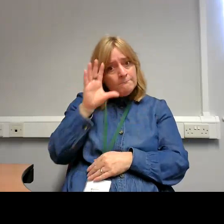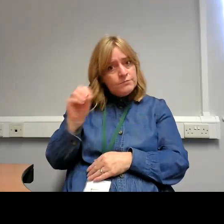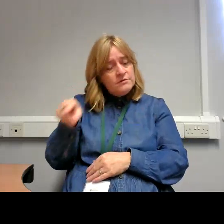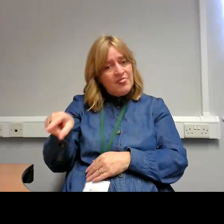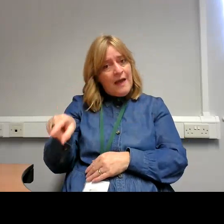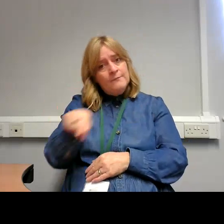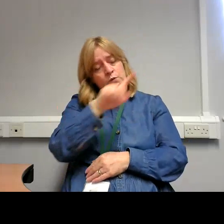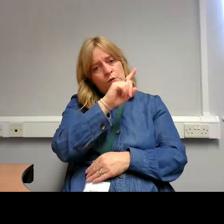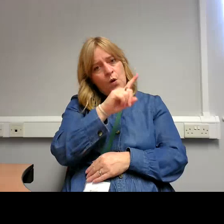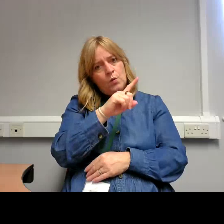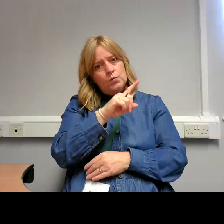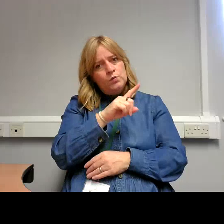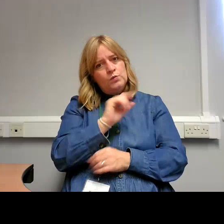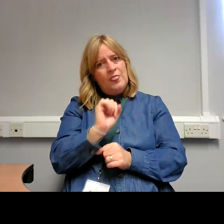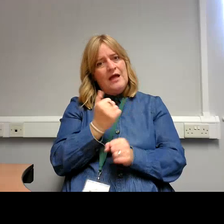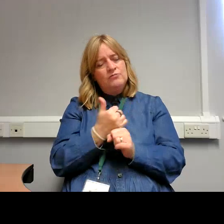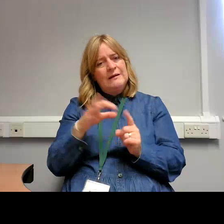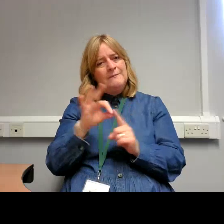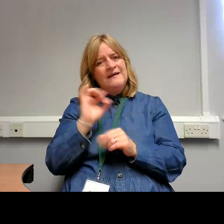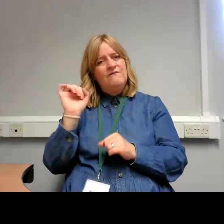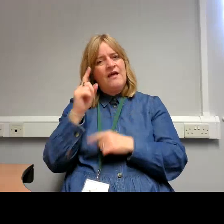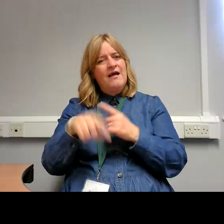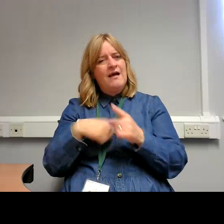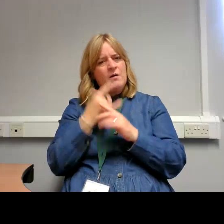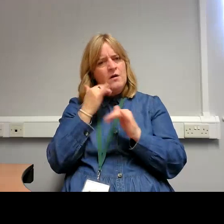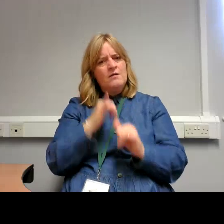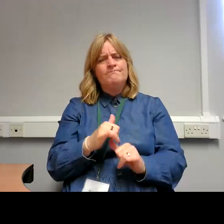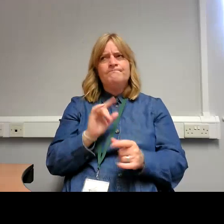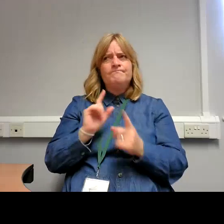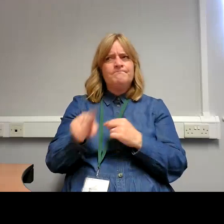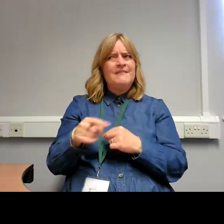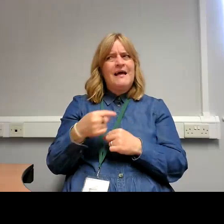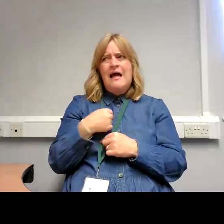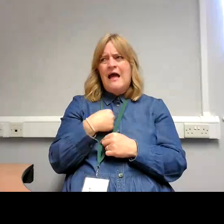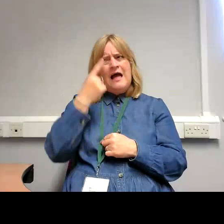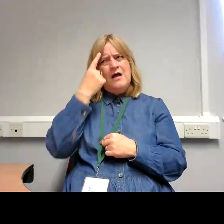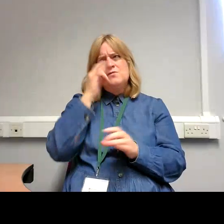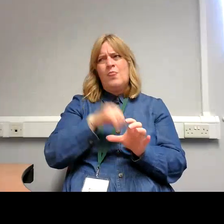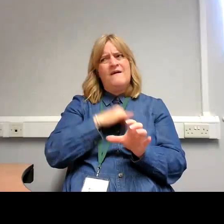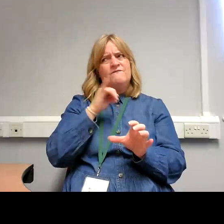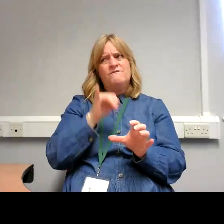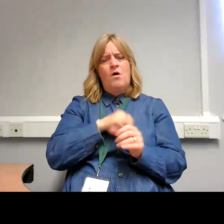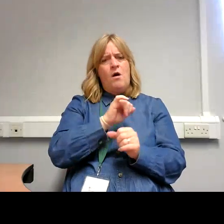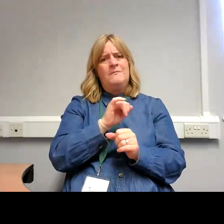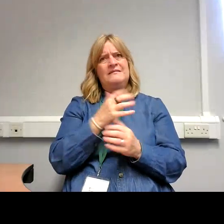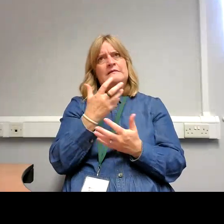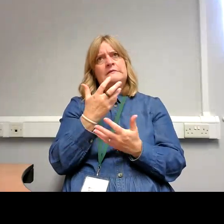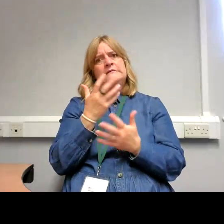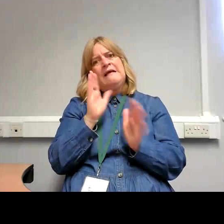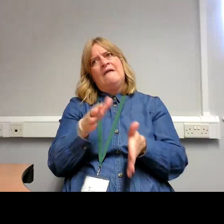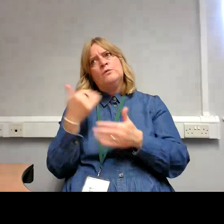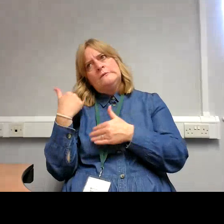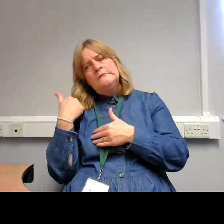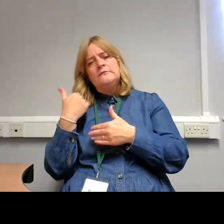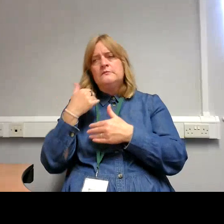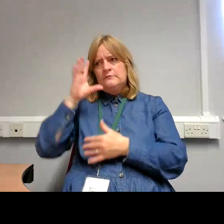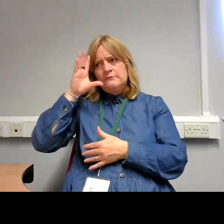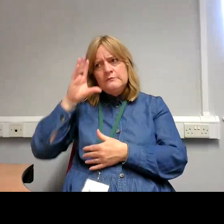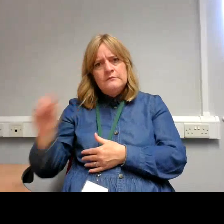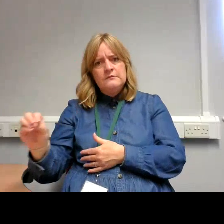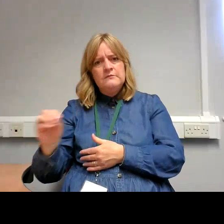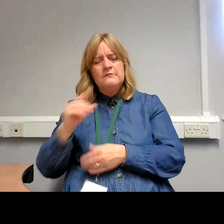That is not something that pharmacies, I don't think, have an obligation to do, as annual GP checks sit with